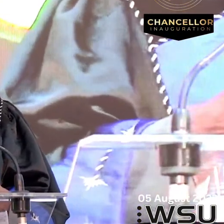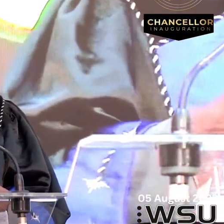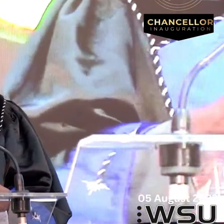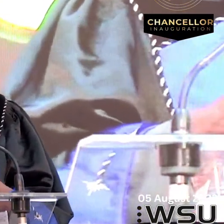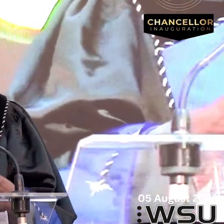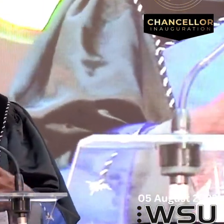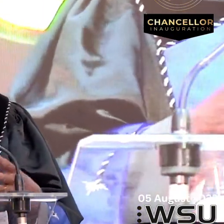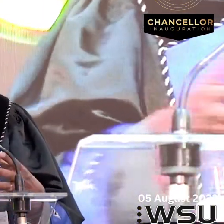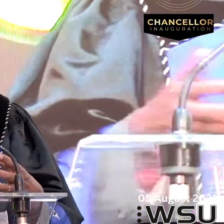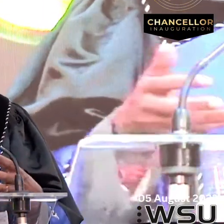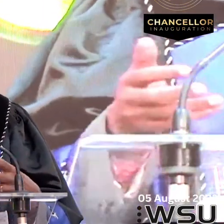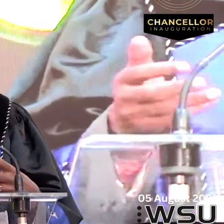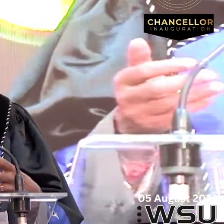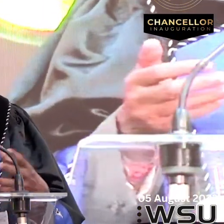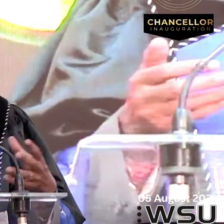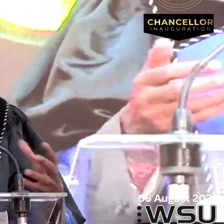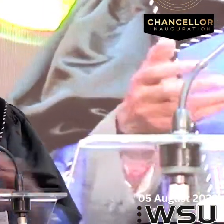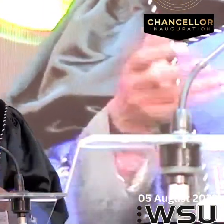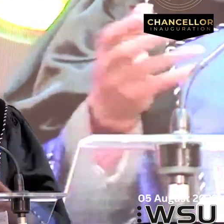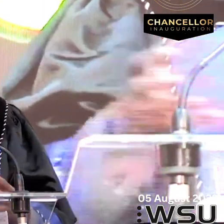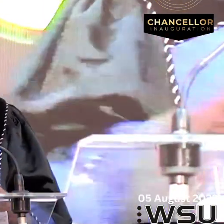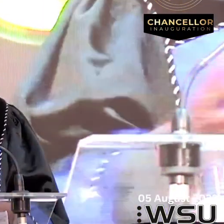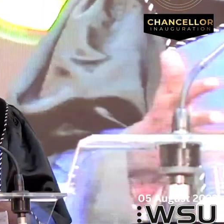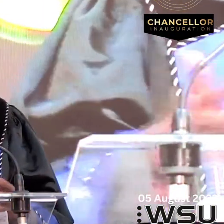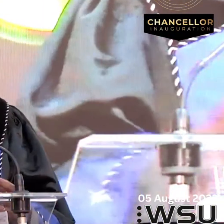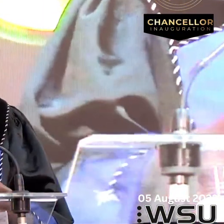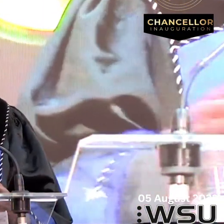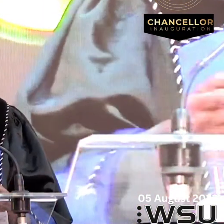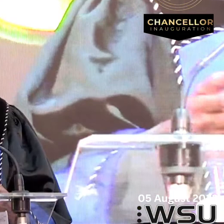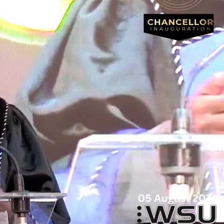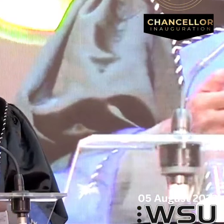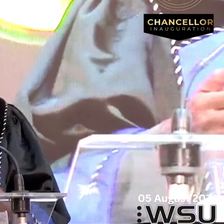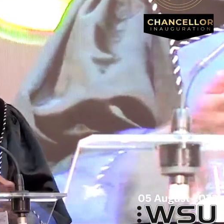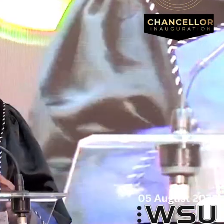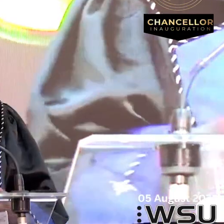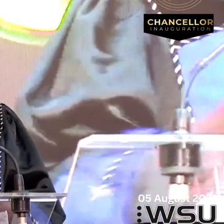that if their hands are filthy,